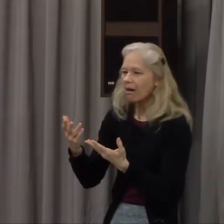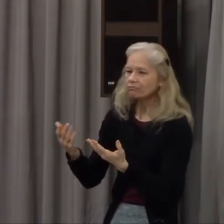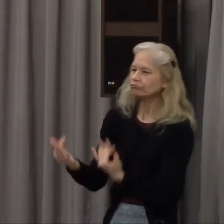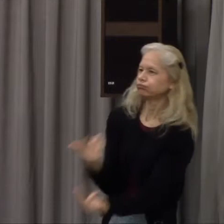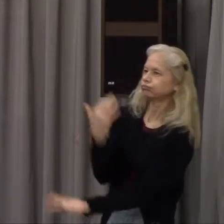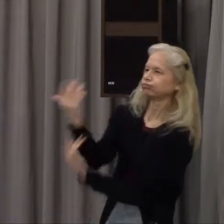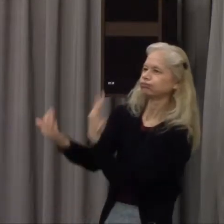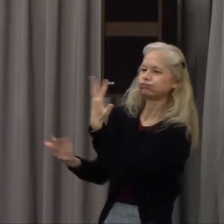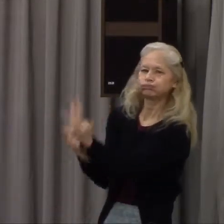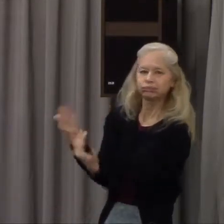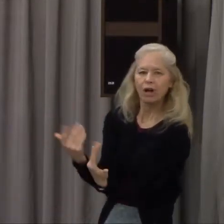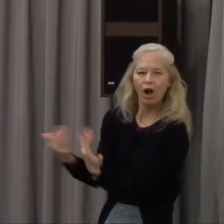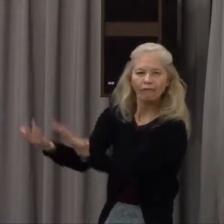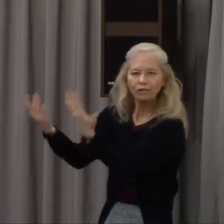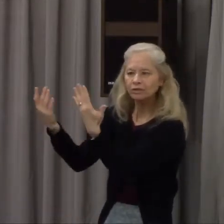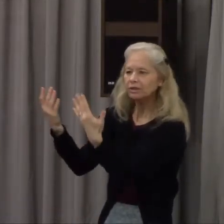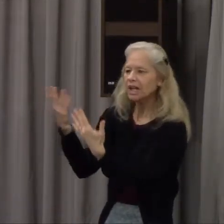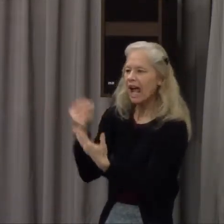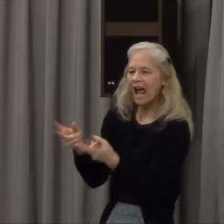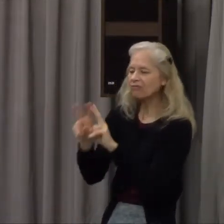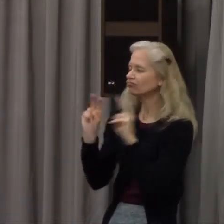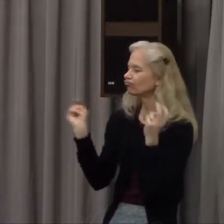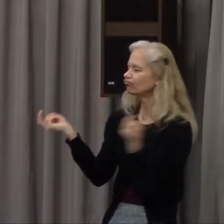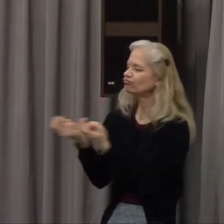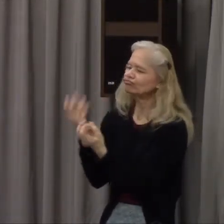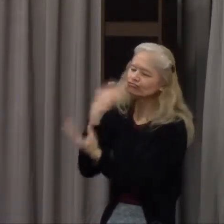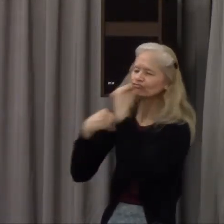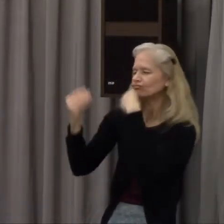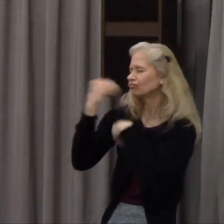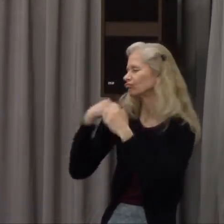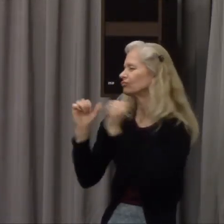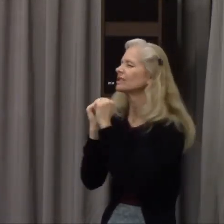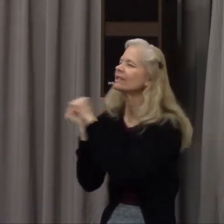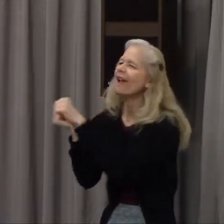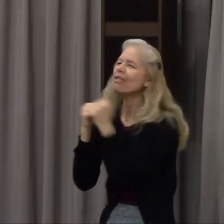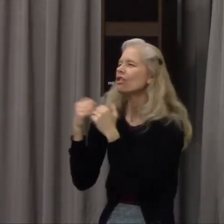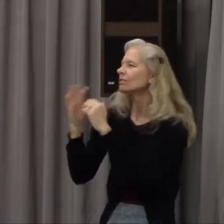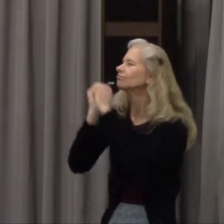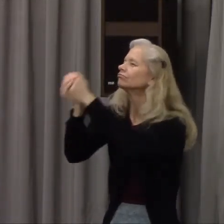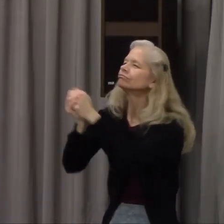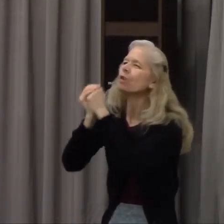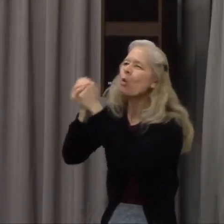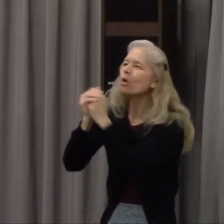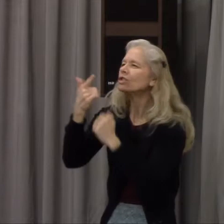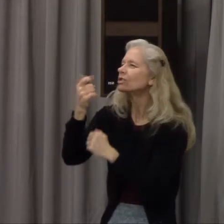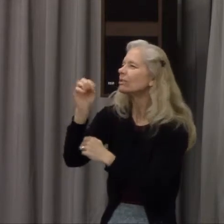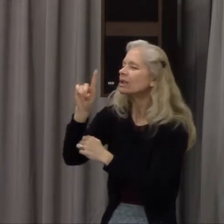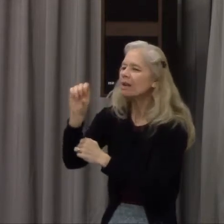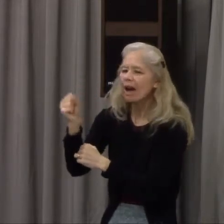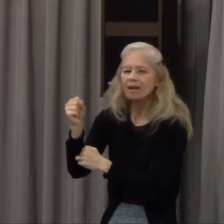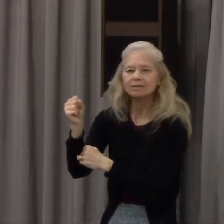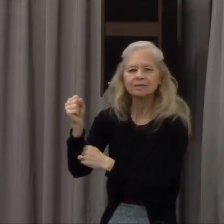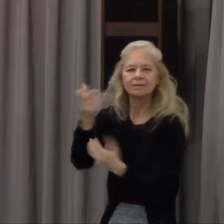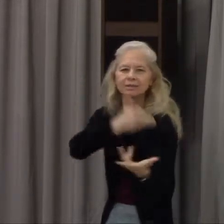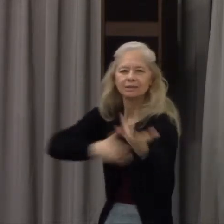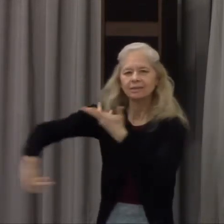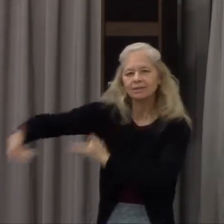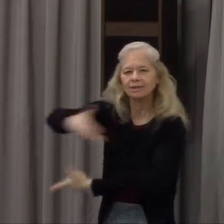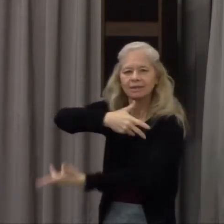worship together. You take part in our sacrifices, we'll take part in your sacrifices. That sound familiar?